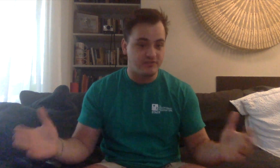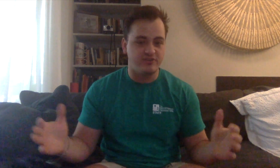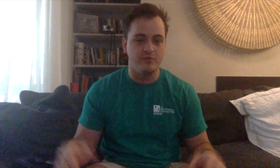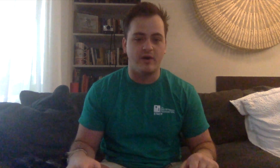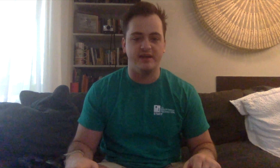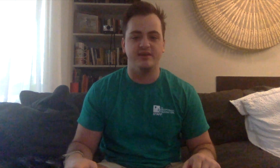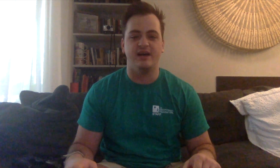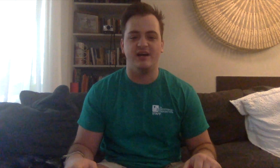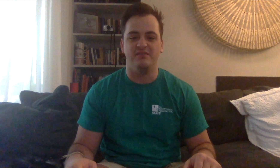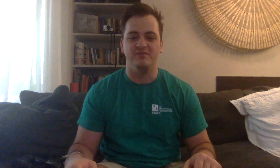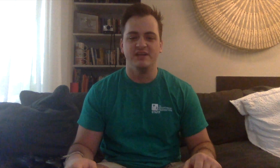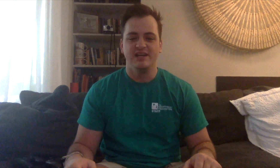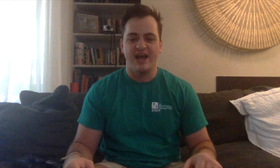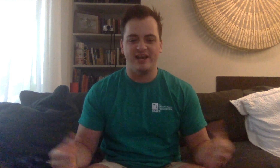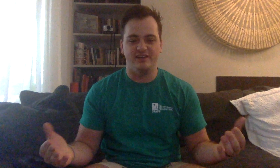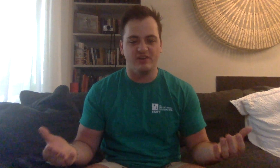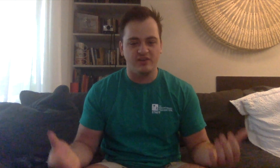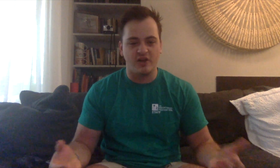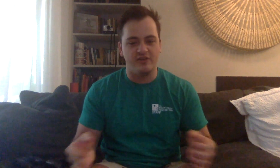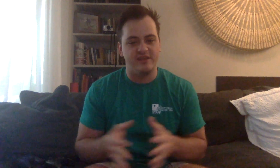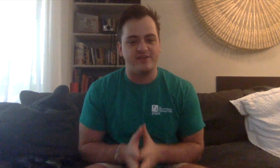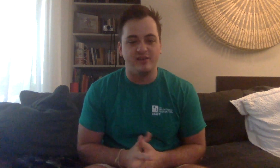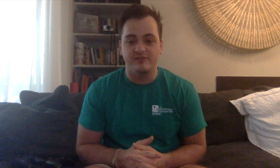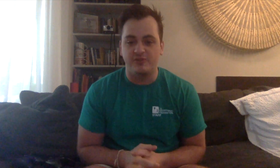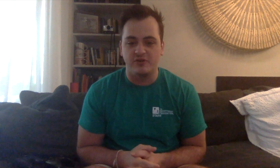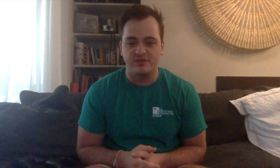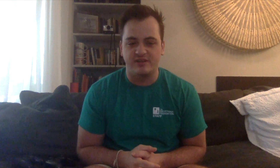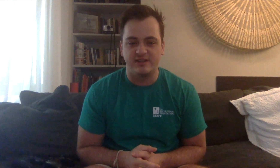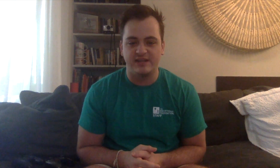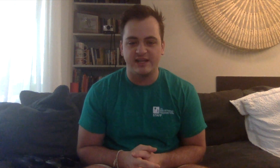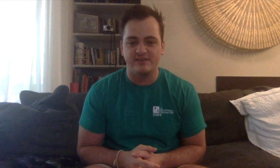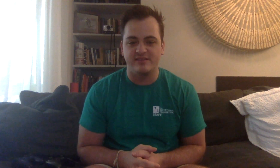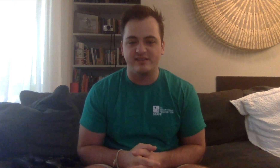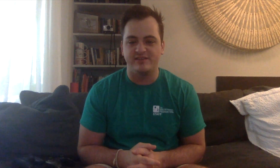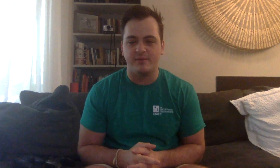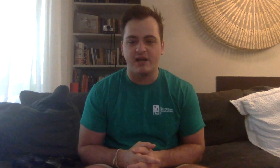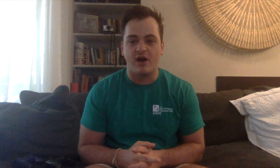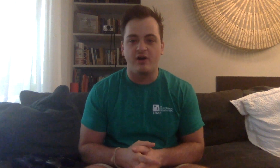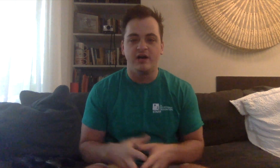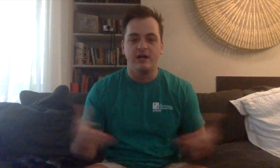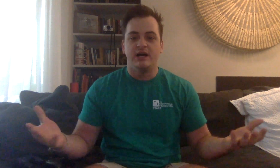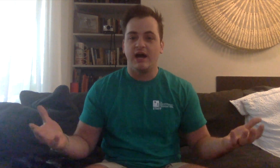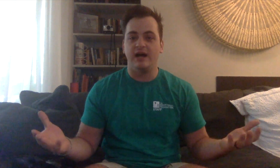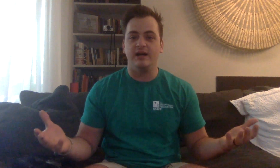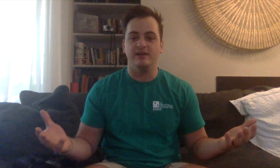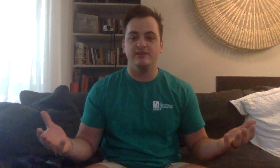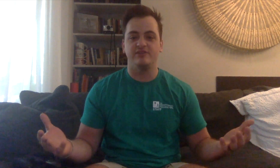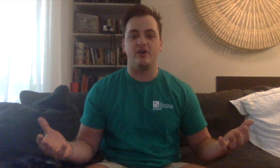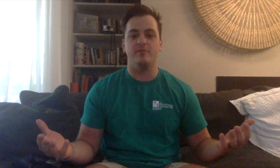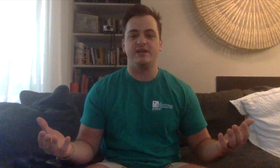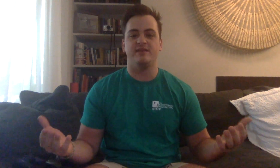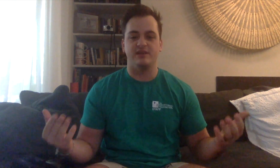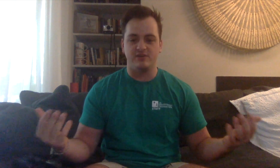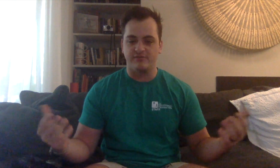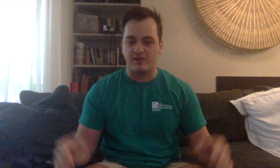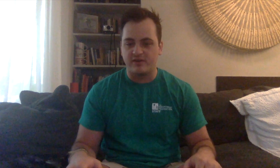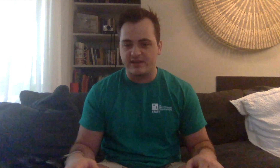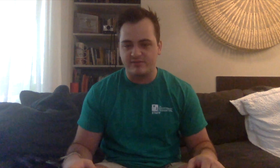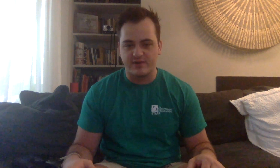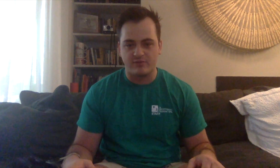you want, and learn this. I look forward to getting to see some of y'all show me that you have learned this whenever we